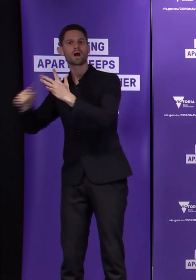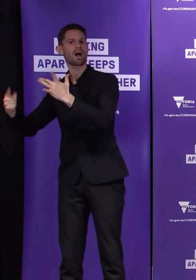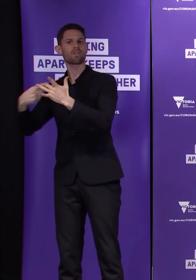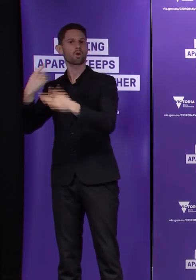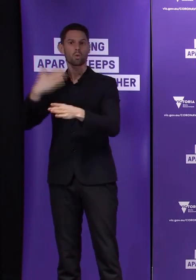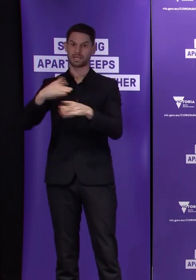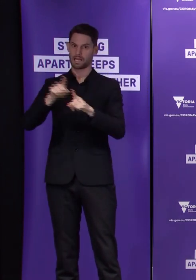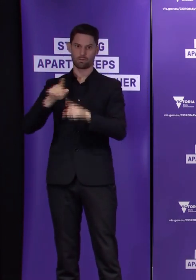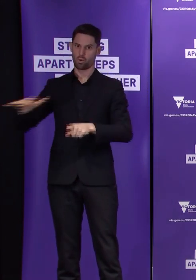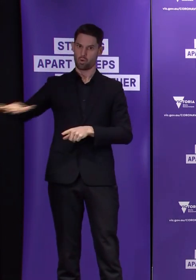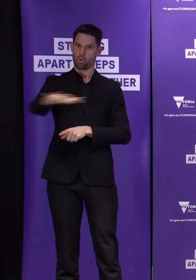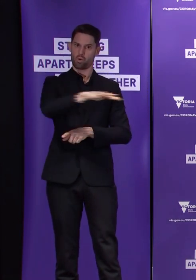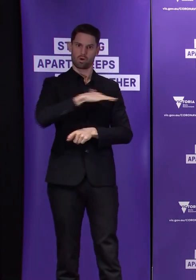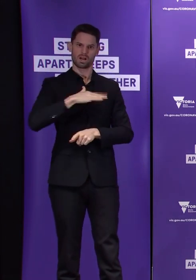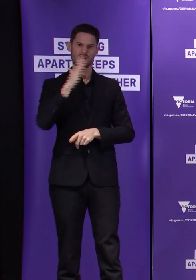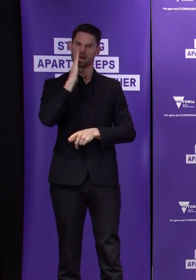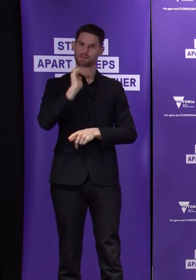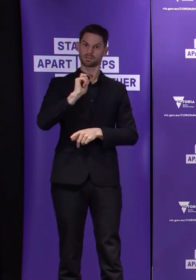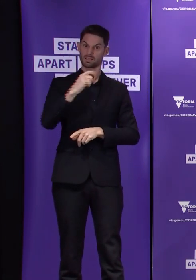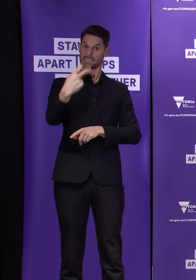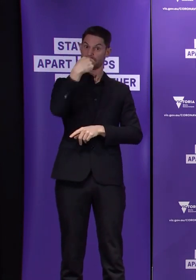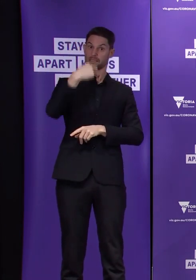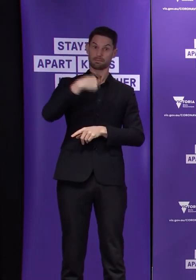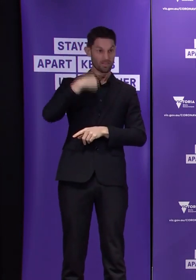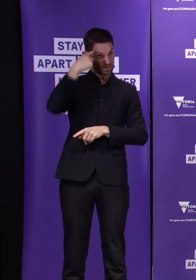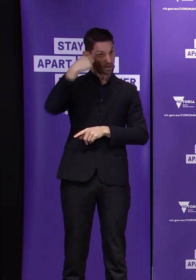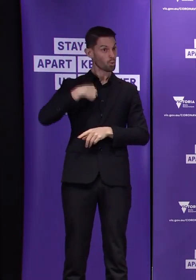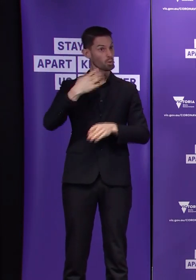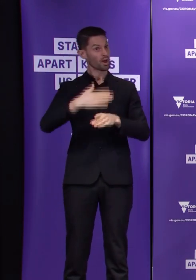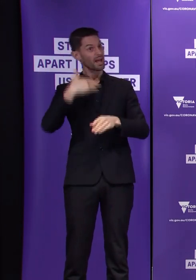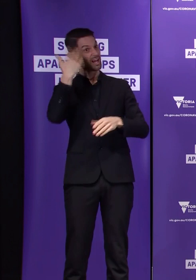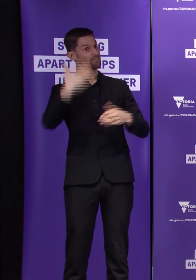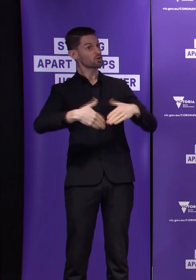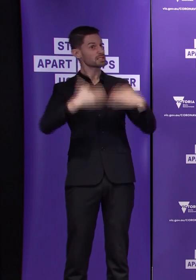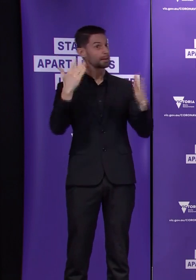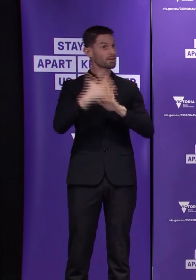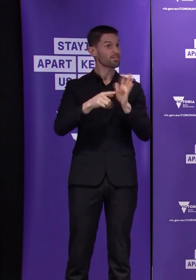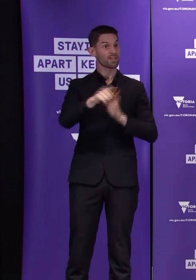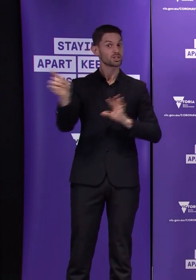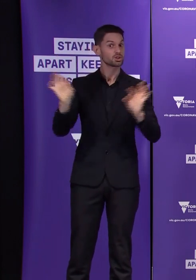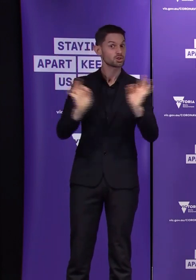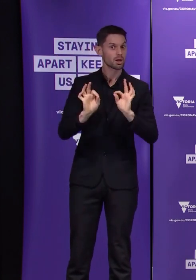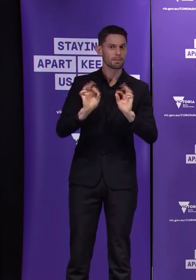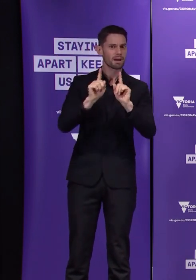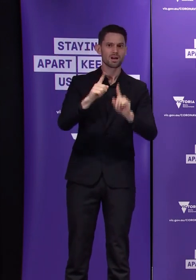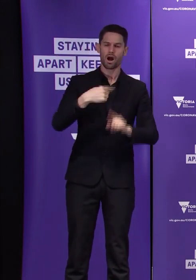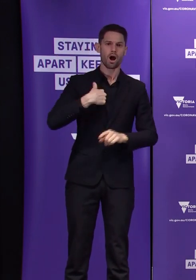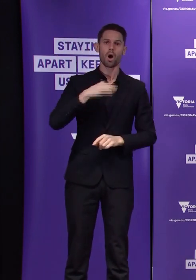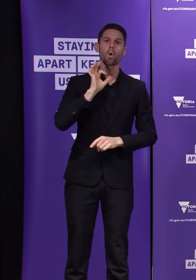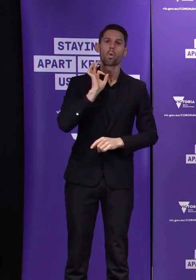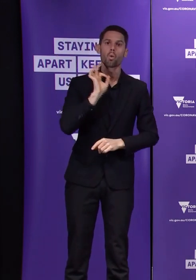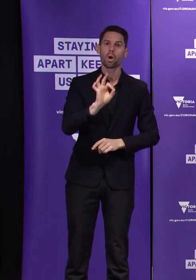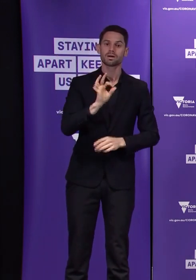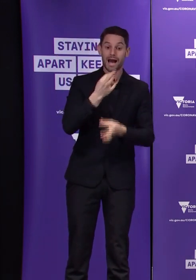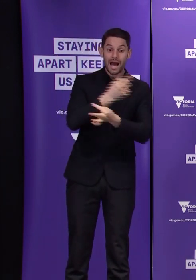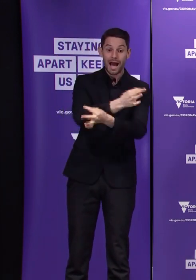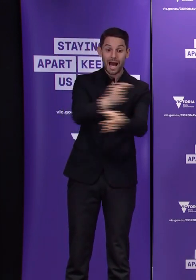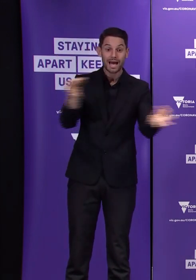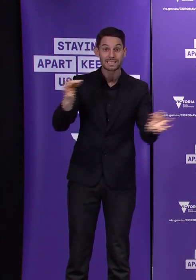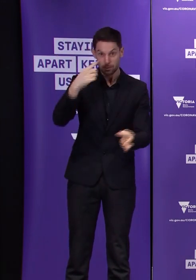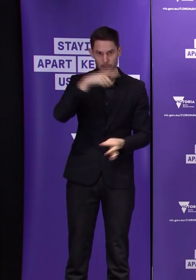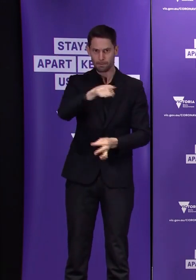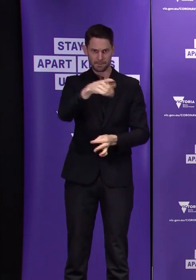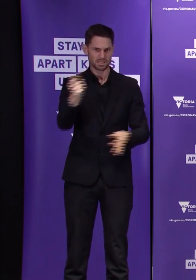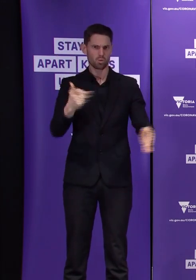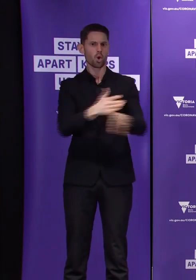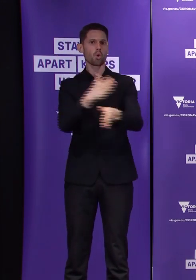again, this is not about me. I'll be really clear with you. I won't ask people to work harder than I do. I never have,